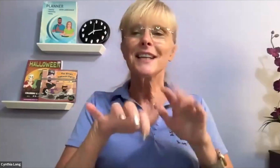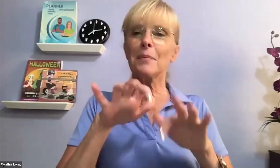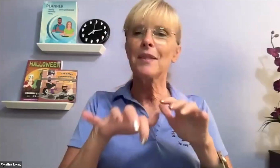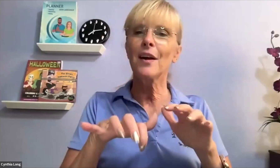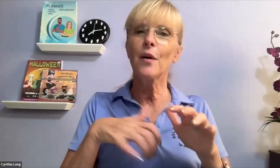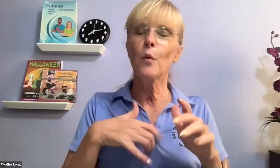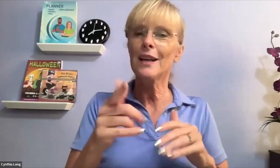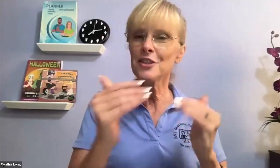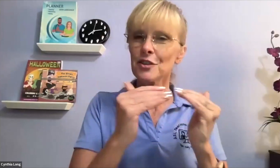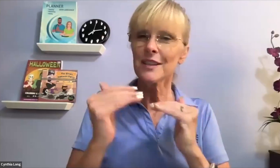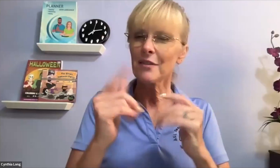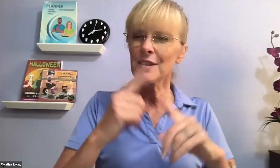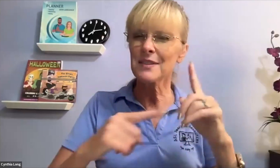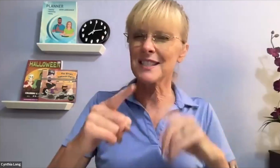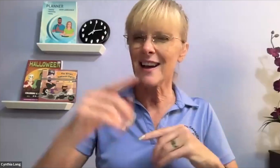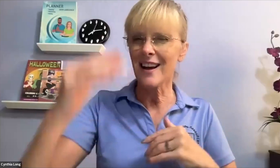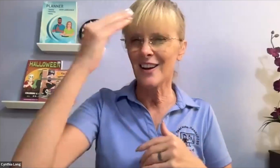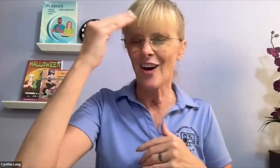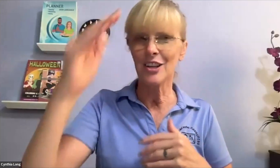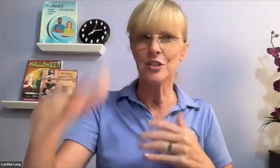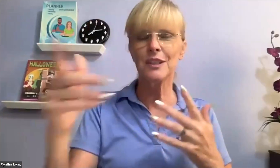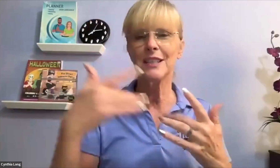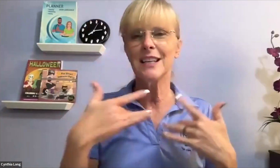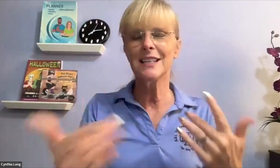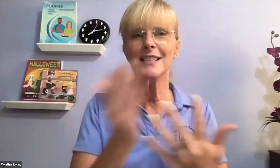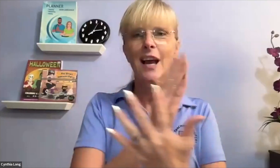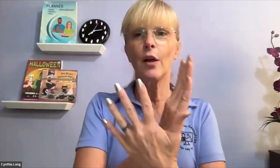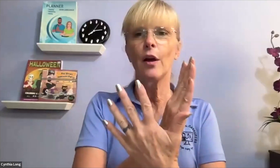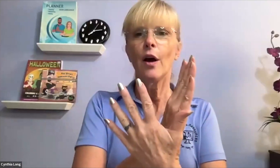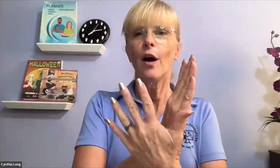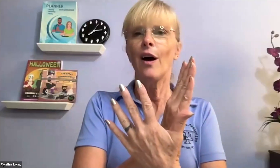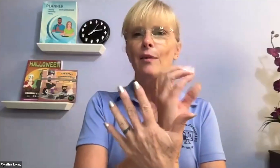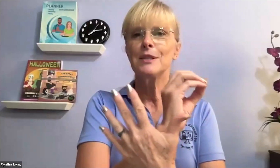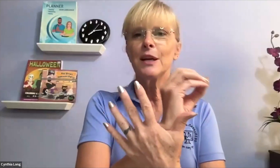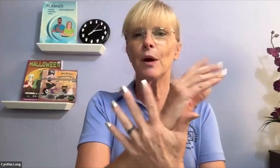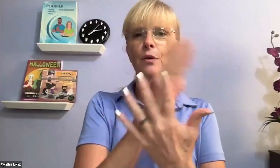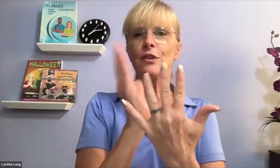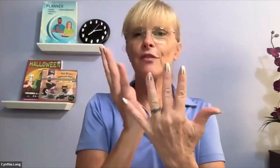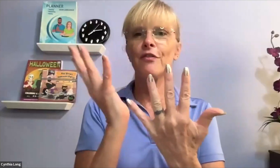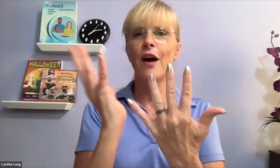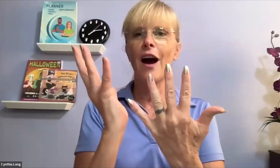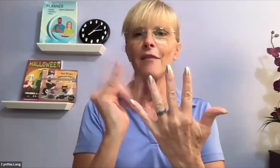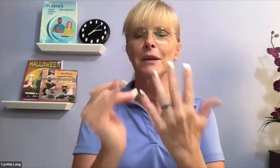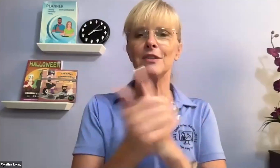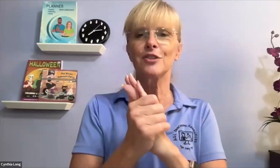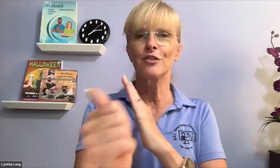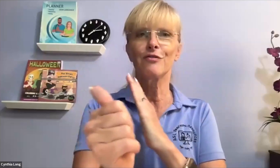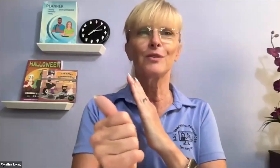type there, what is your level of sign knowledge? We tend to say 0 to 5 means you're